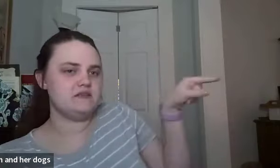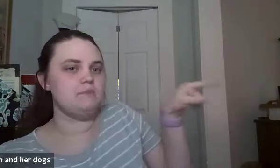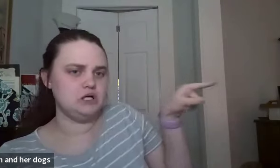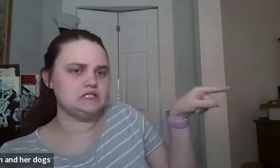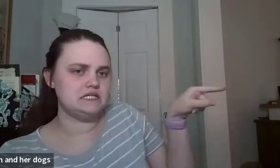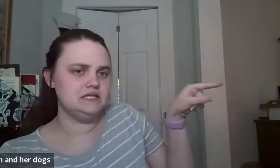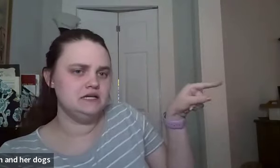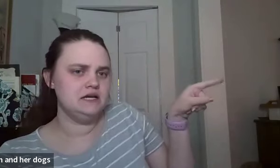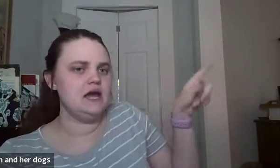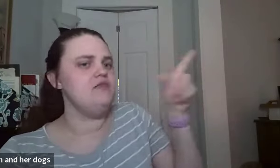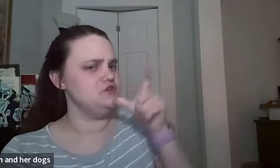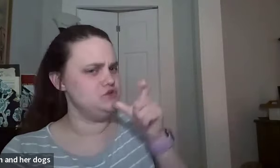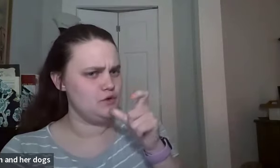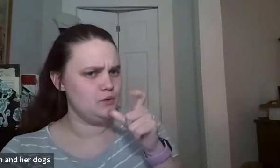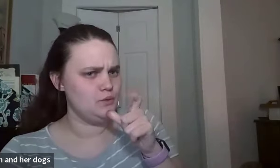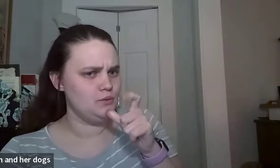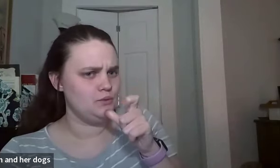that person and then do the who.